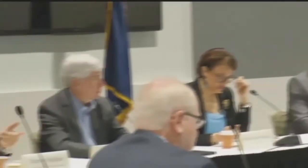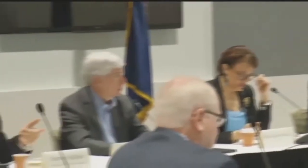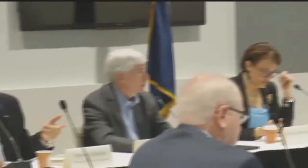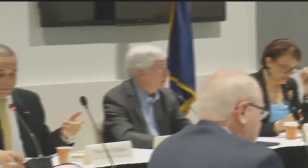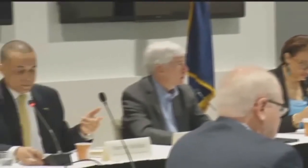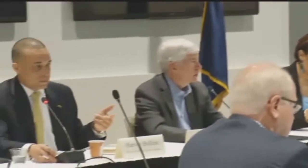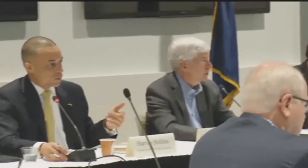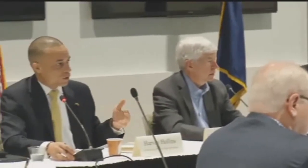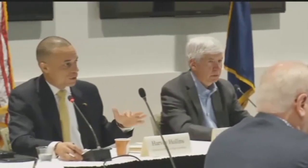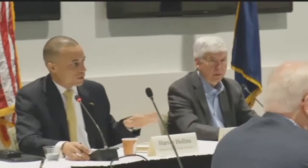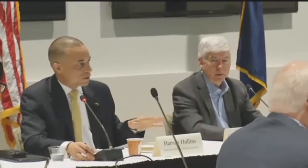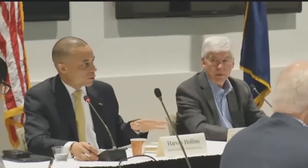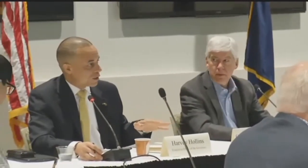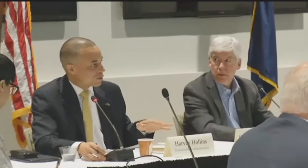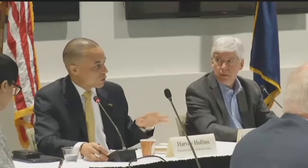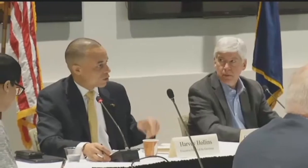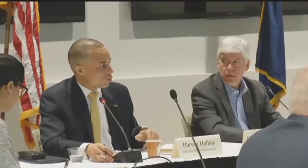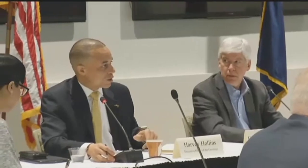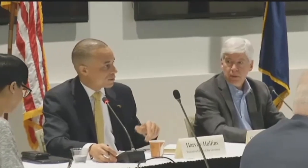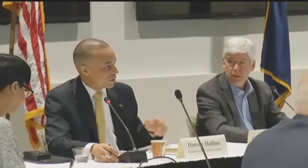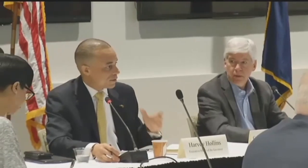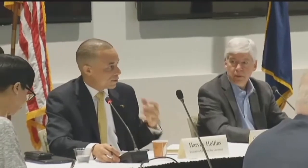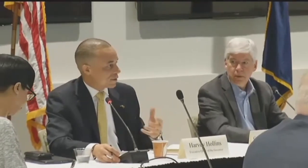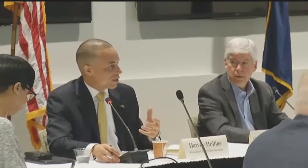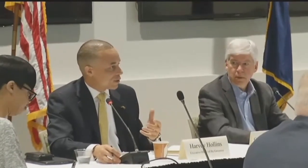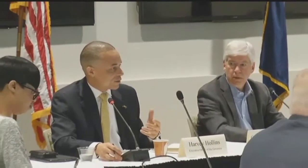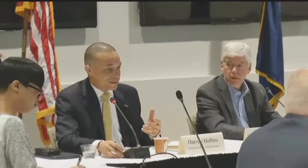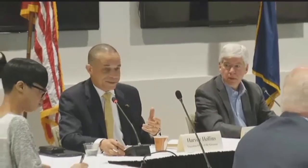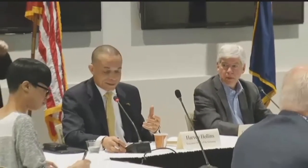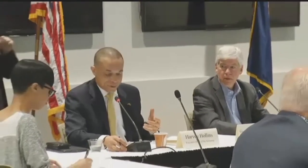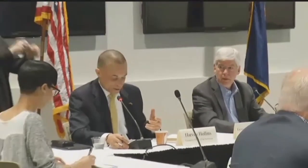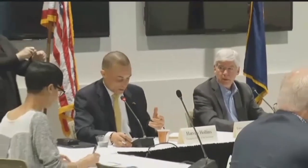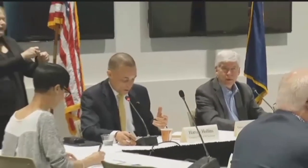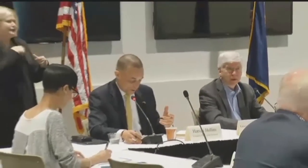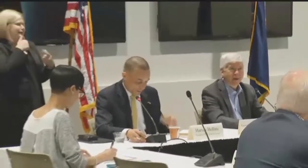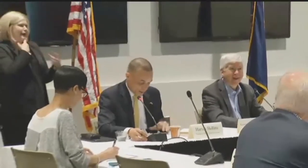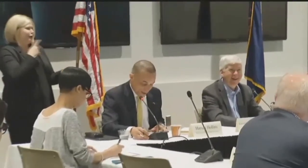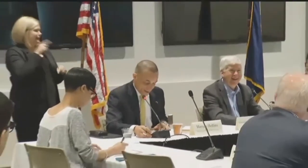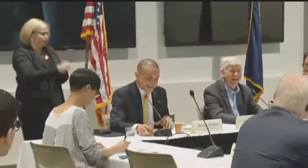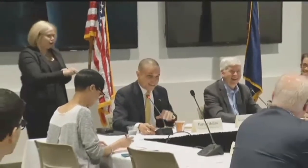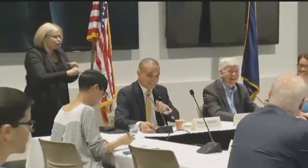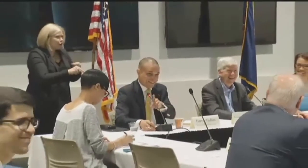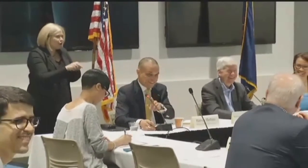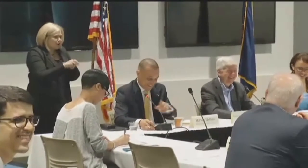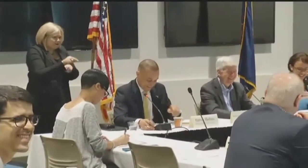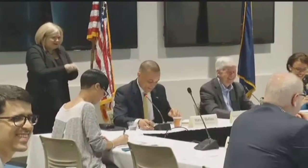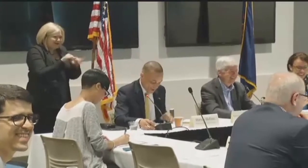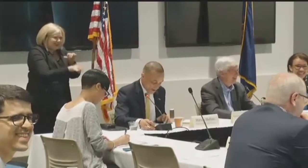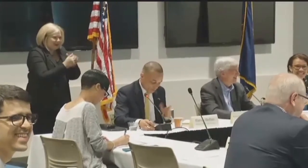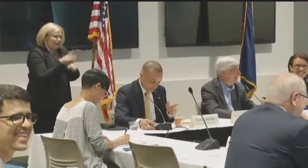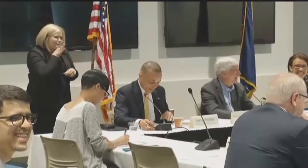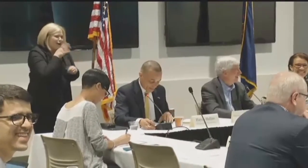to switch the system around so once you press it, it stays on, because this is not working that well.